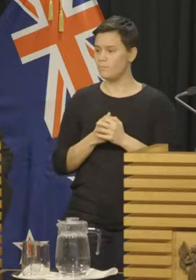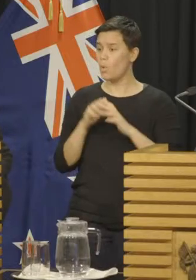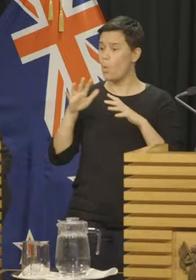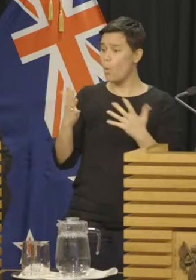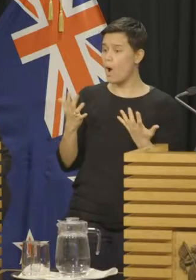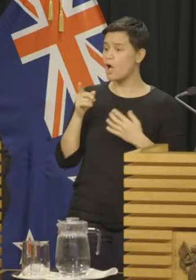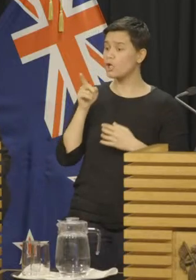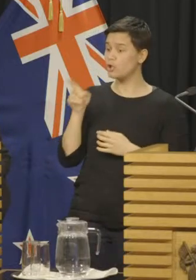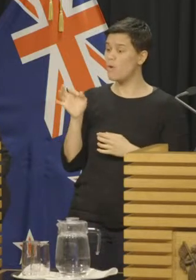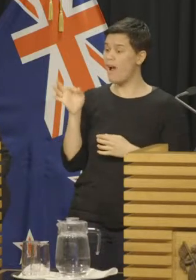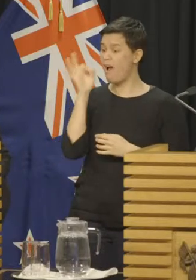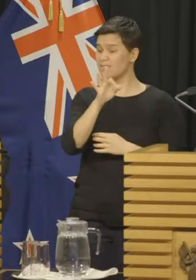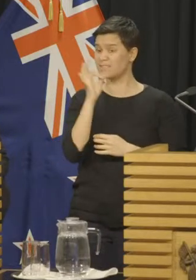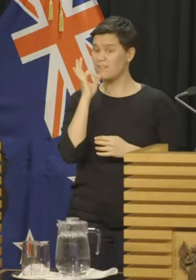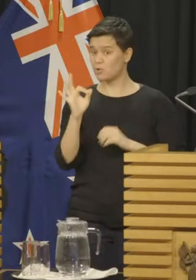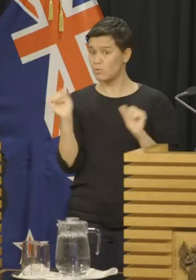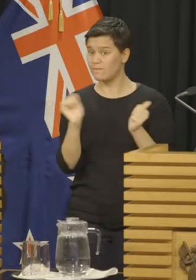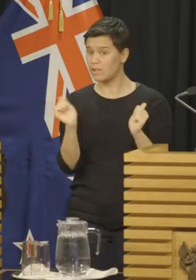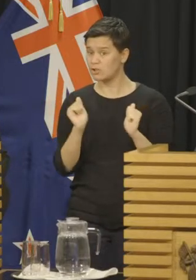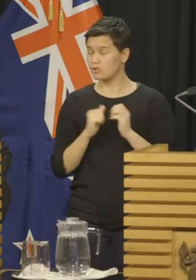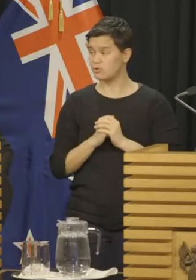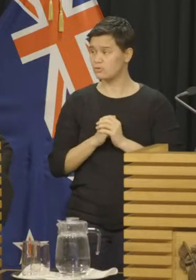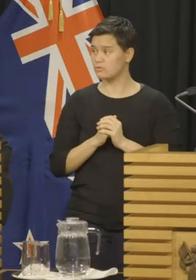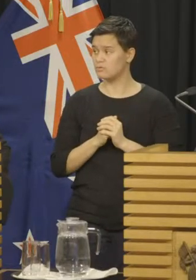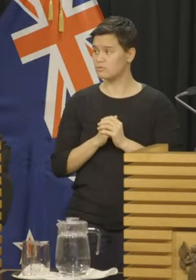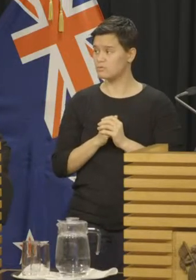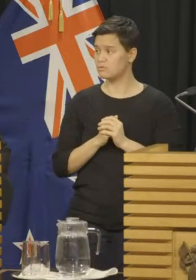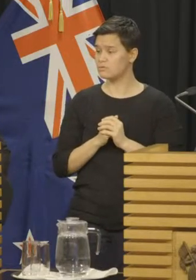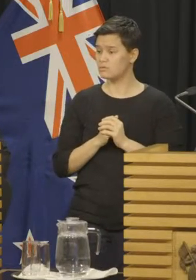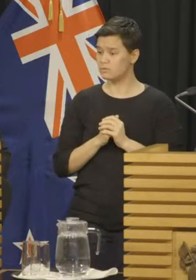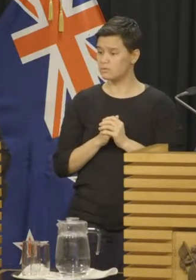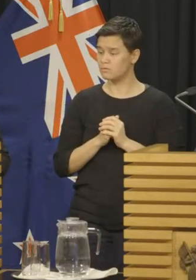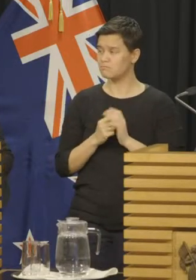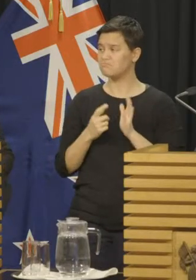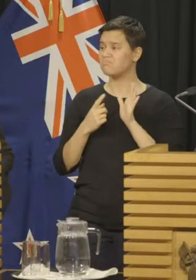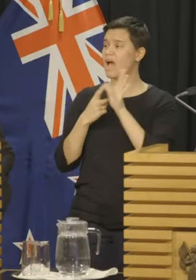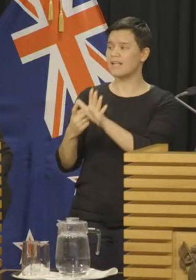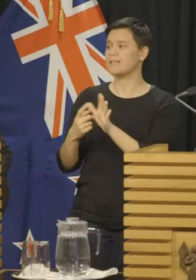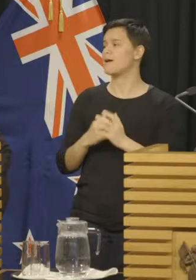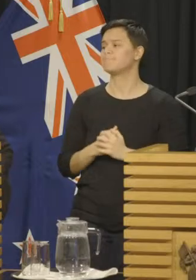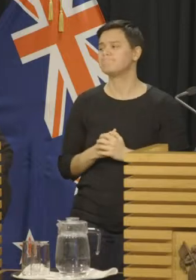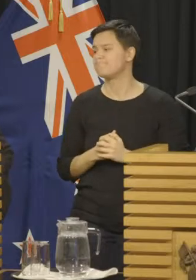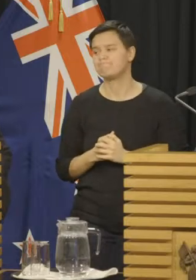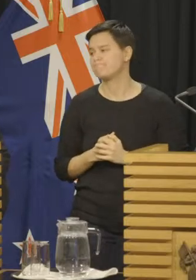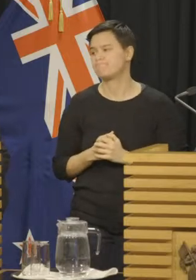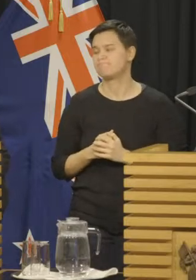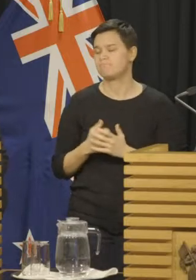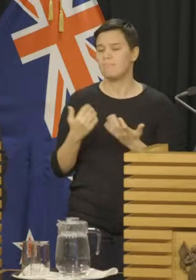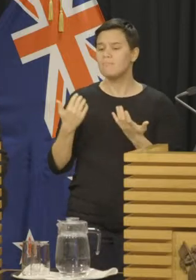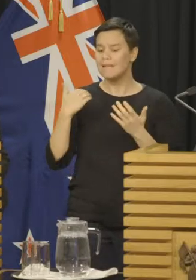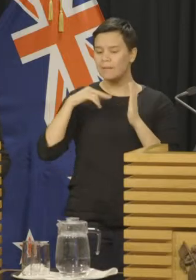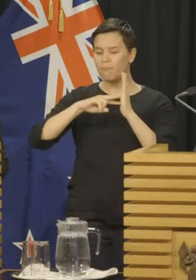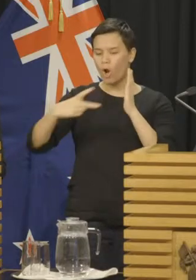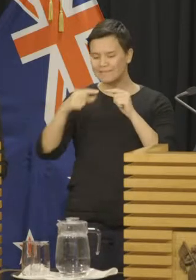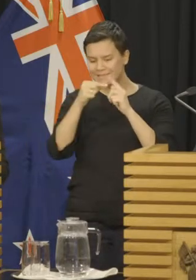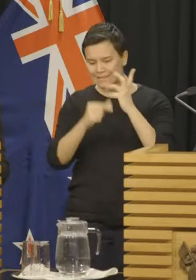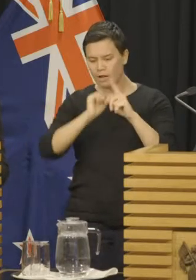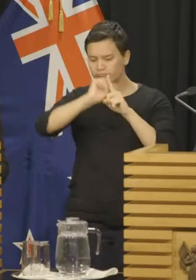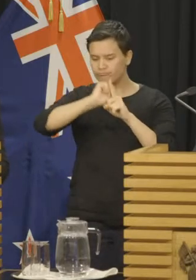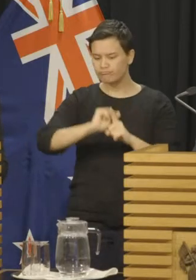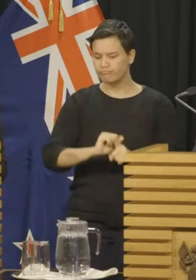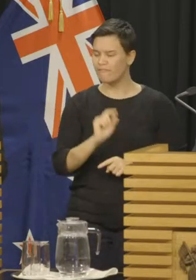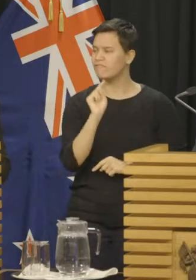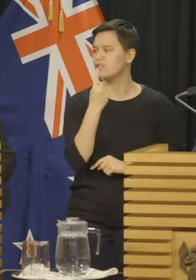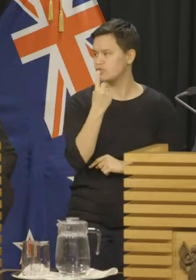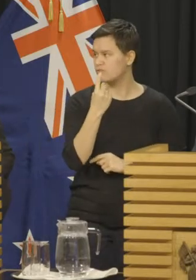the case or necessary on the vast majority of the things that we've done. No, it's simply a matter of finalising all the policy detail and work on these